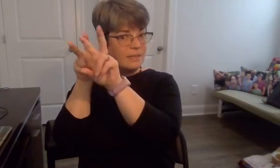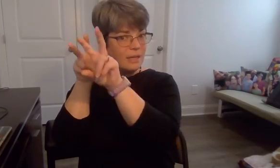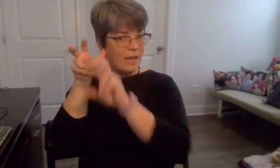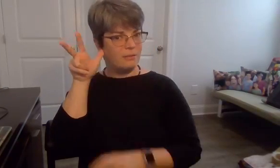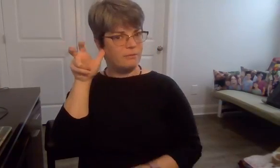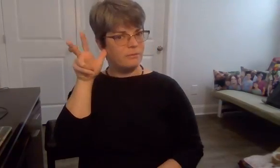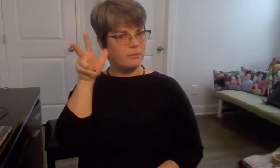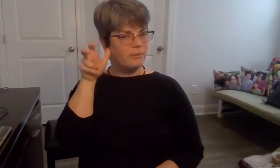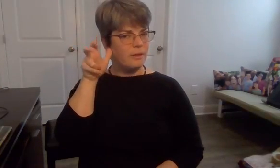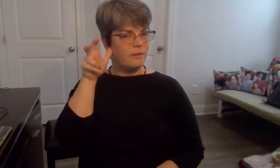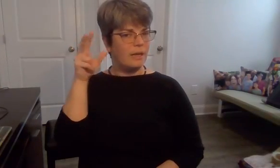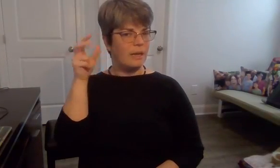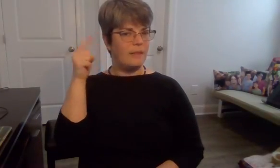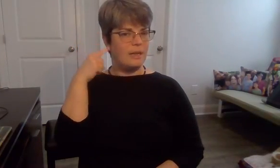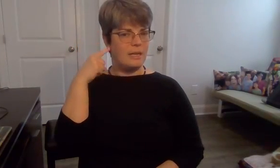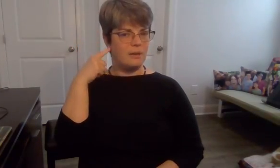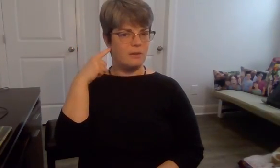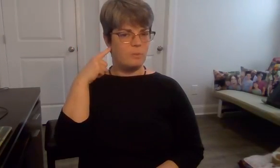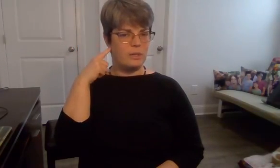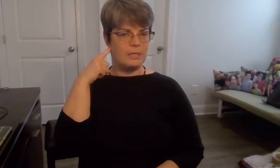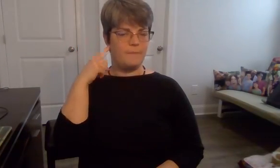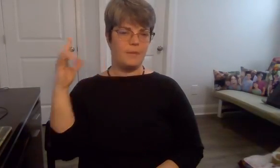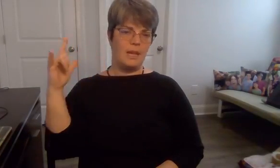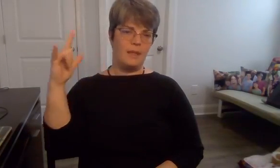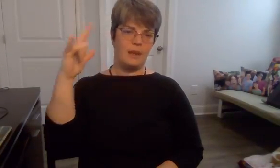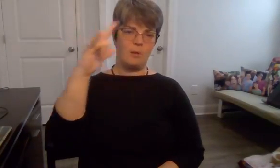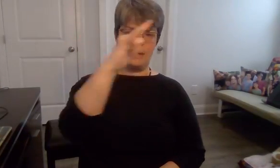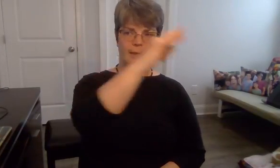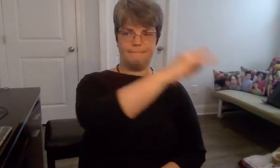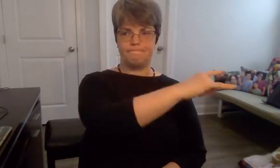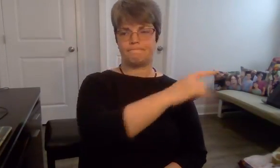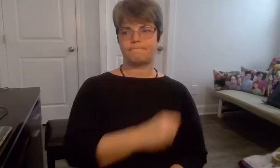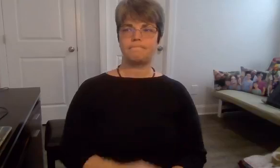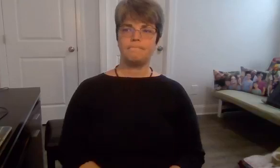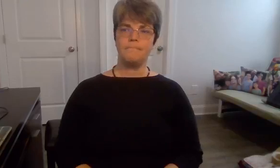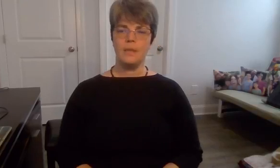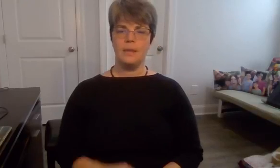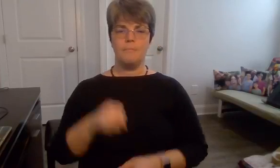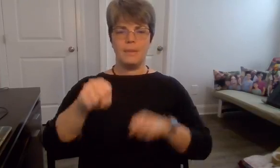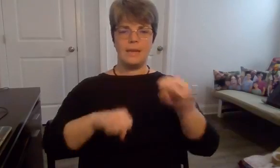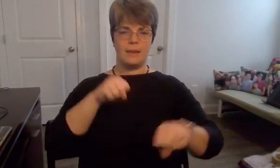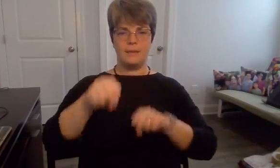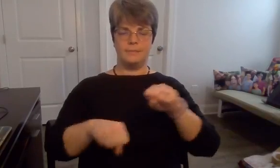listening out, right? And then here is pointing. And then airplane, bike,